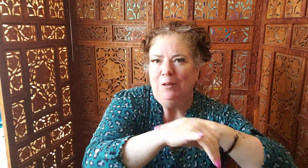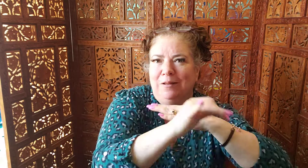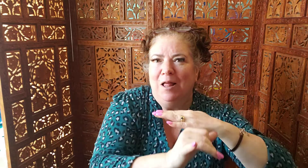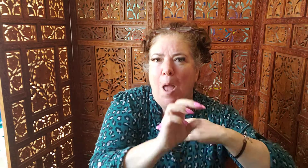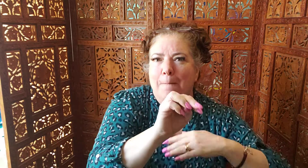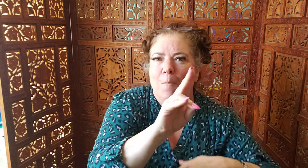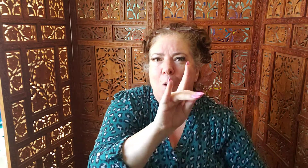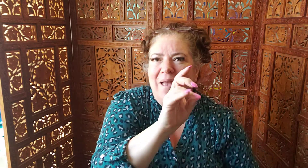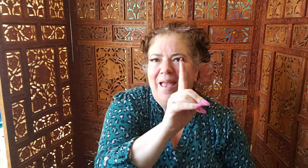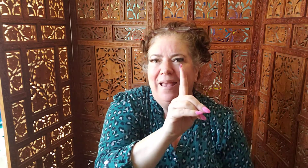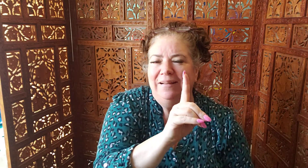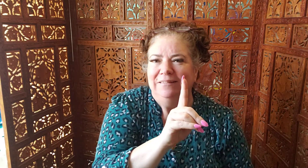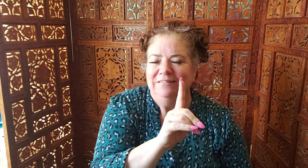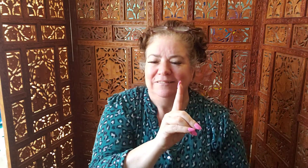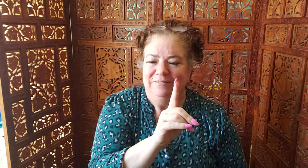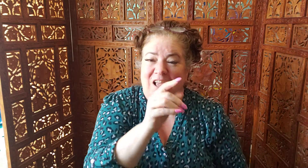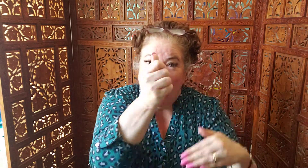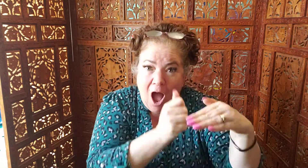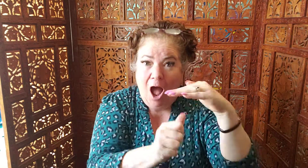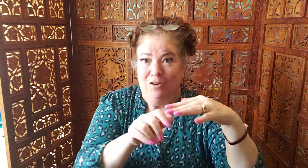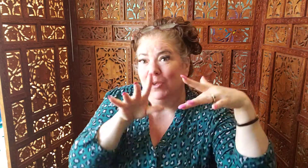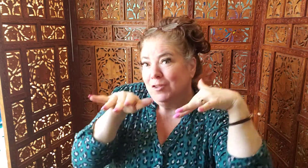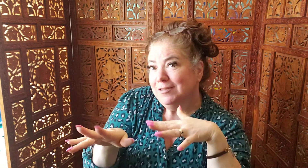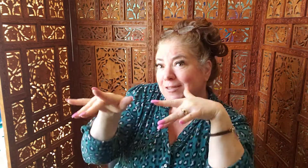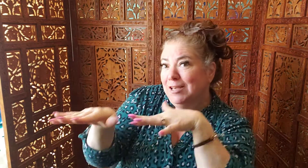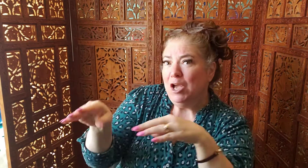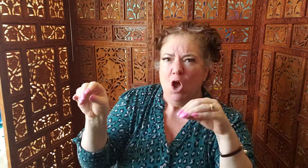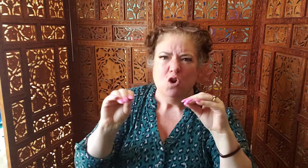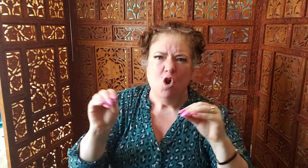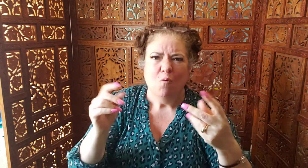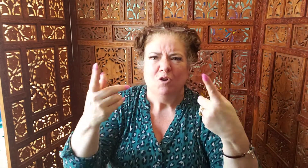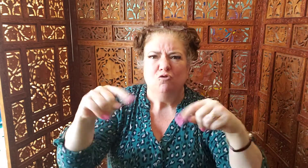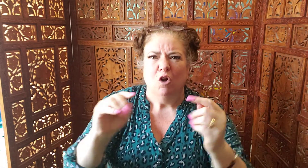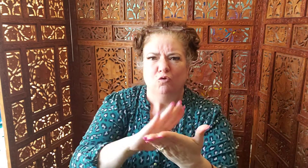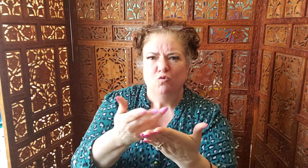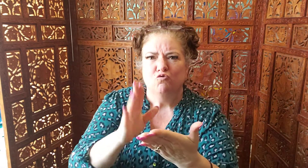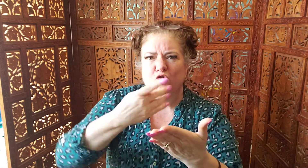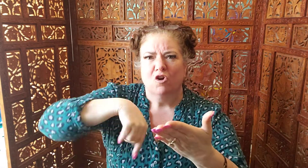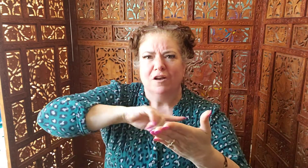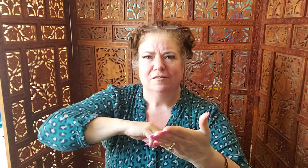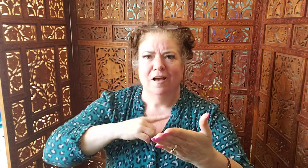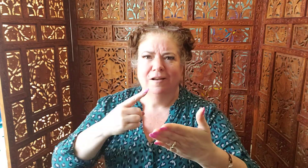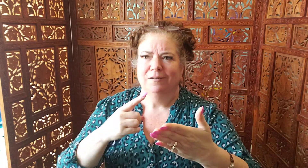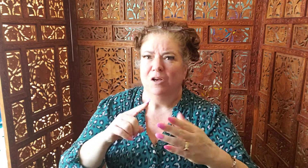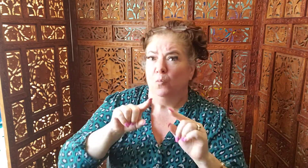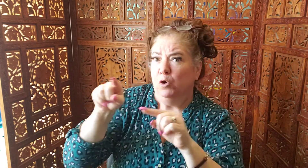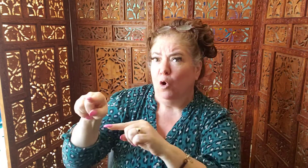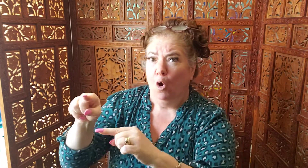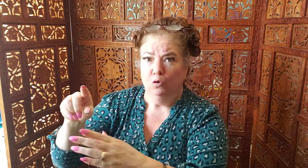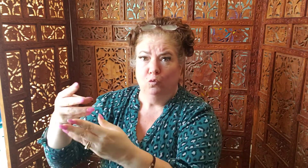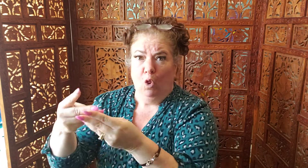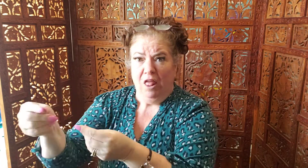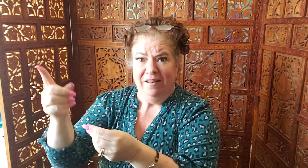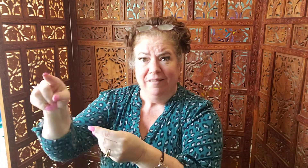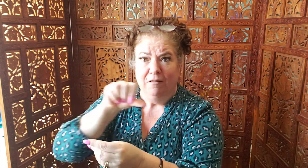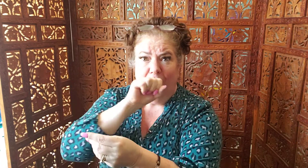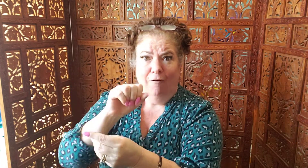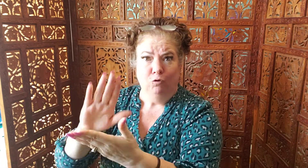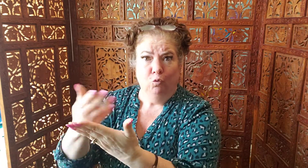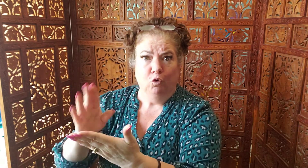Nobody beat us, fry us, and eat us in fricassee. We want the land folks love to cook. Under the sea, we